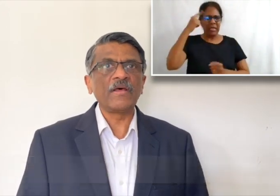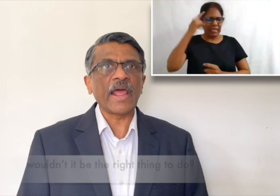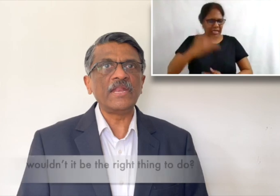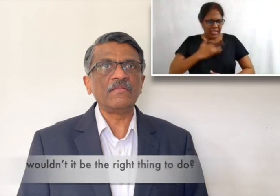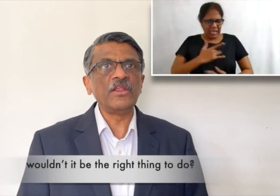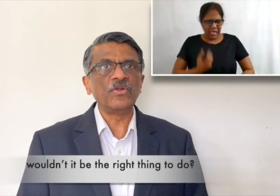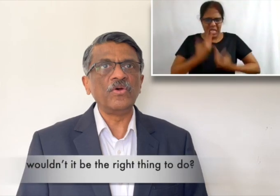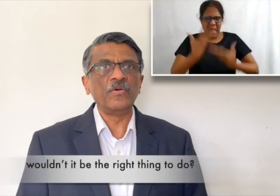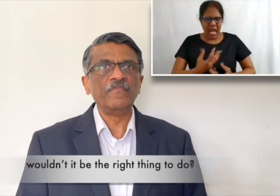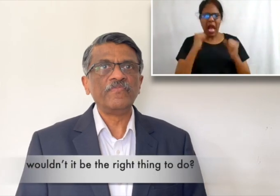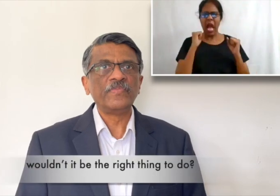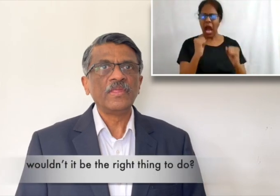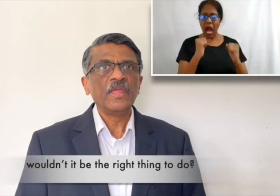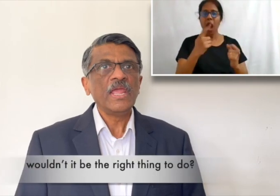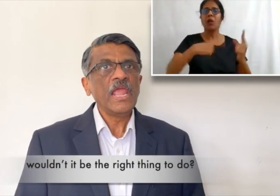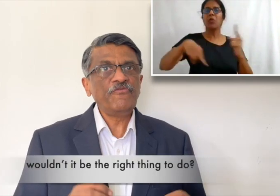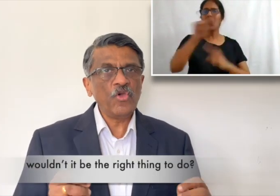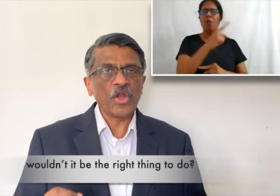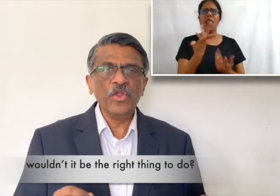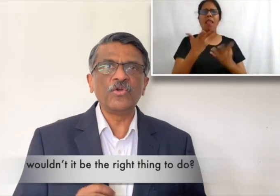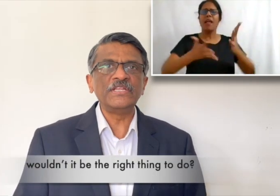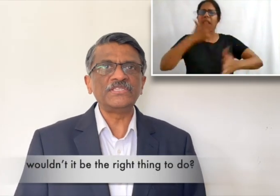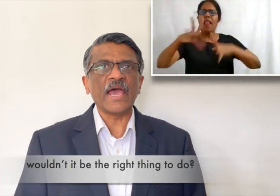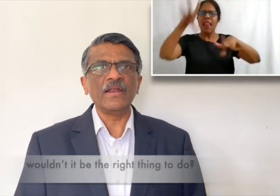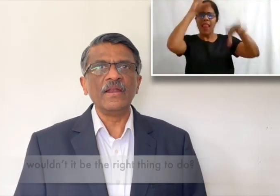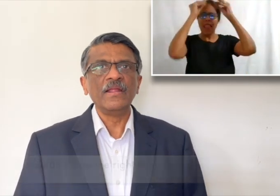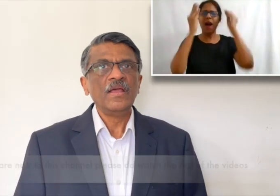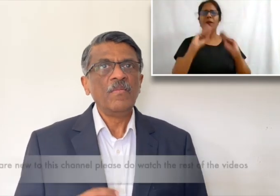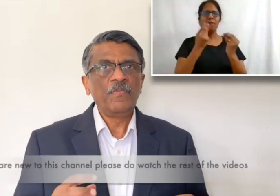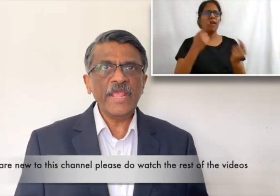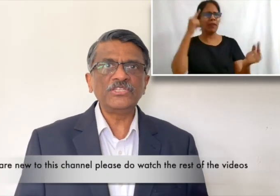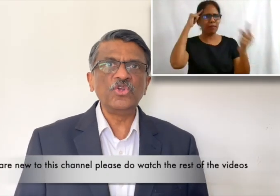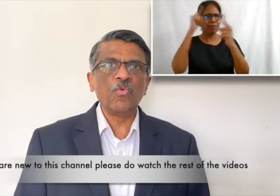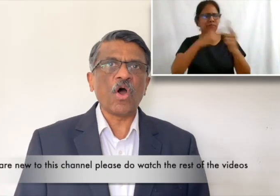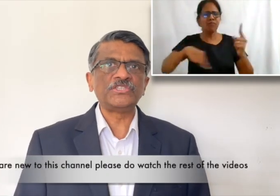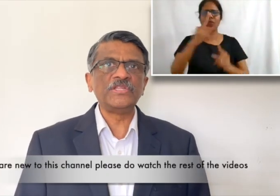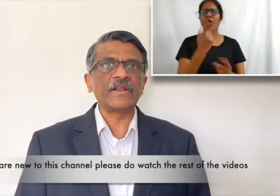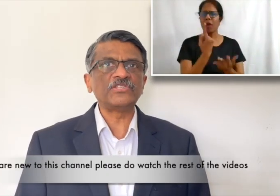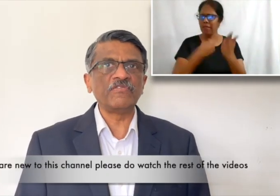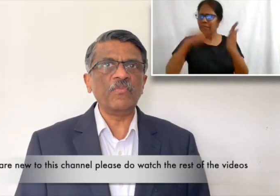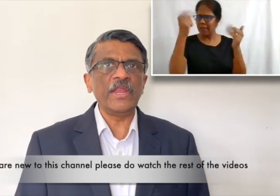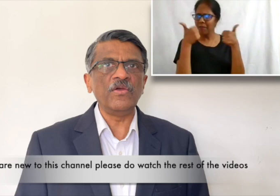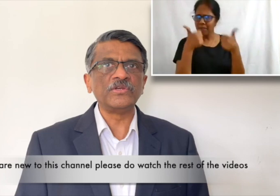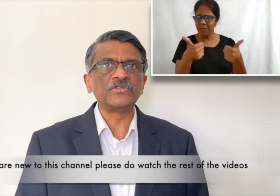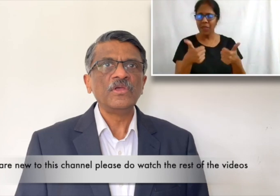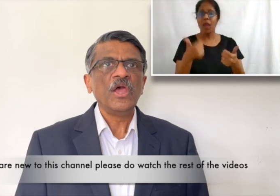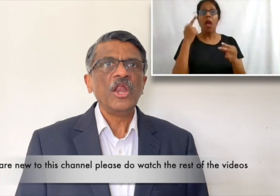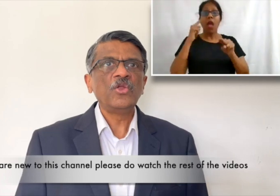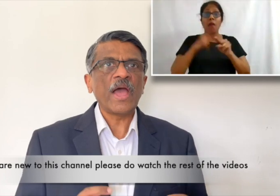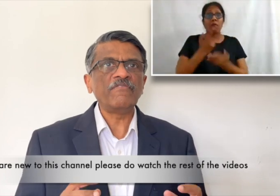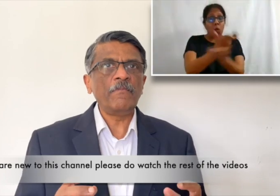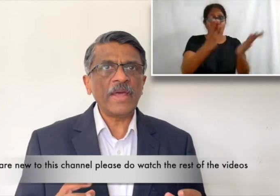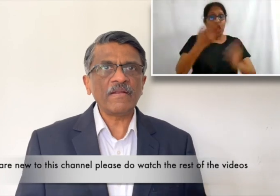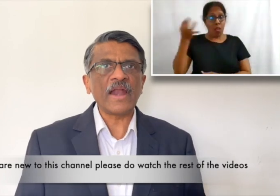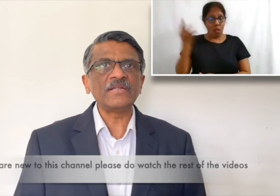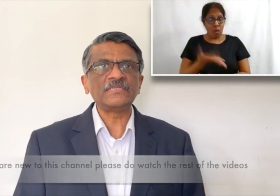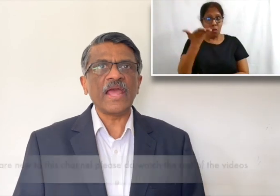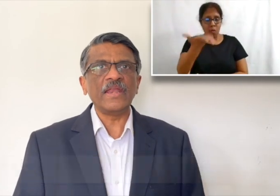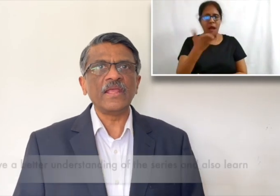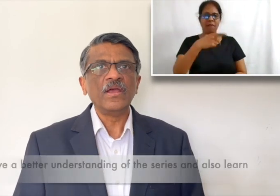right thing to do? If you are new to this channel, please do watch the rest of the videos to have a better understanding